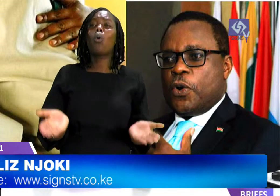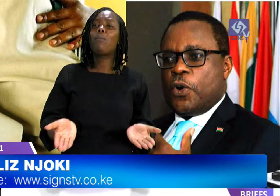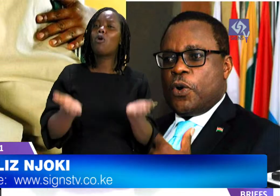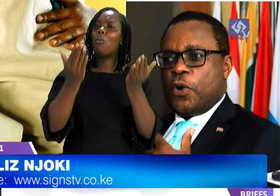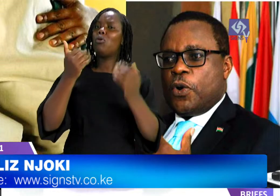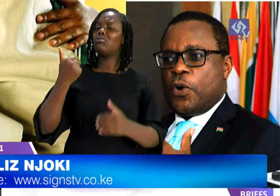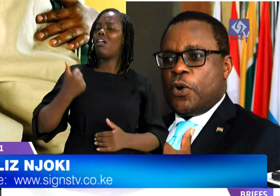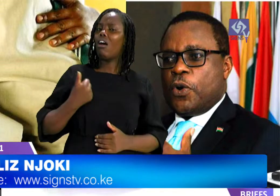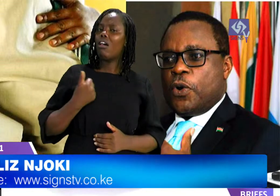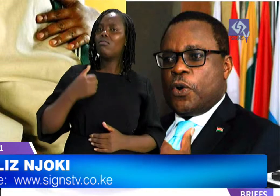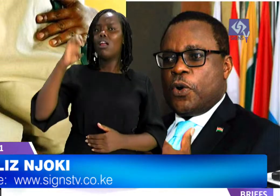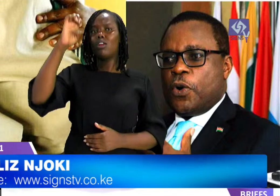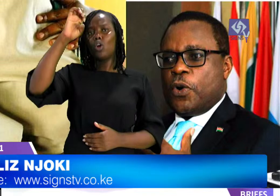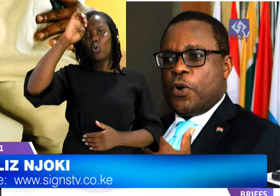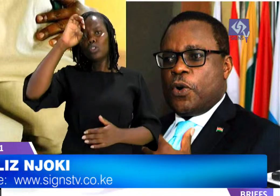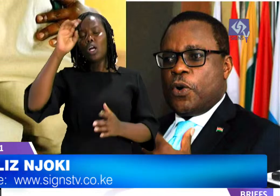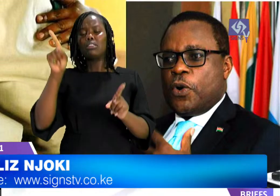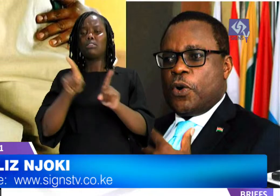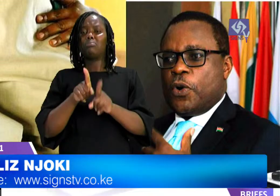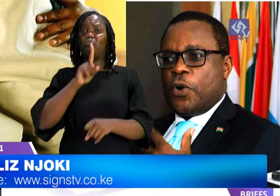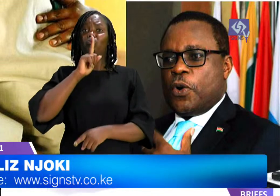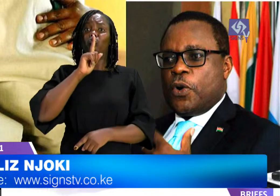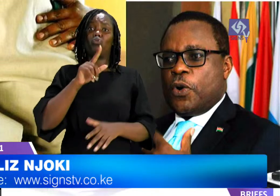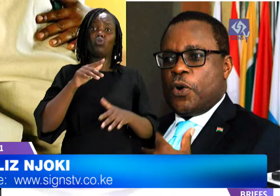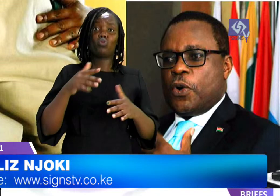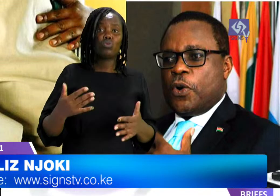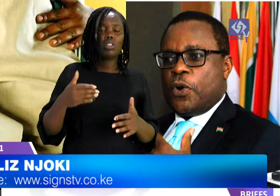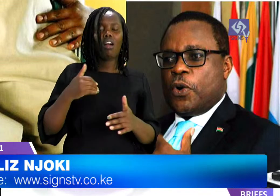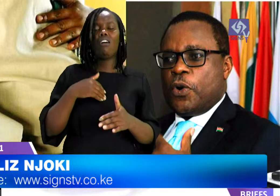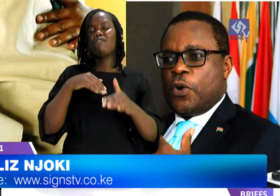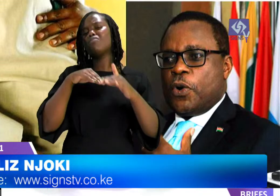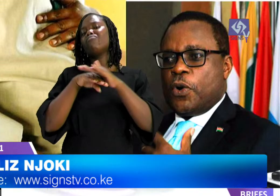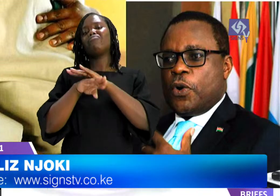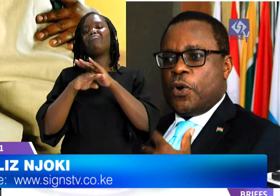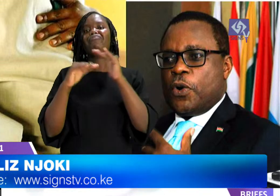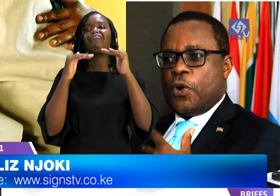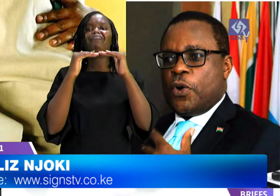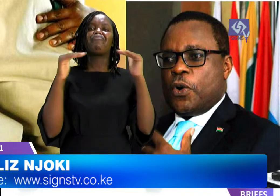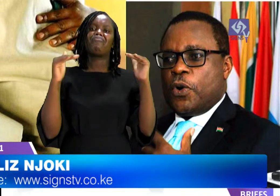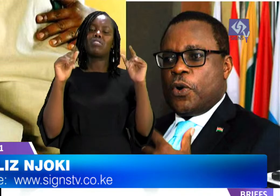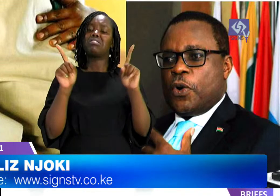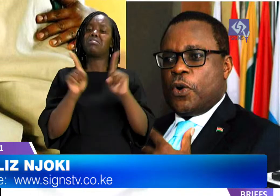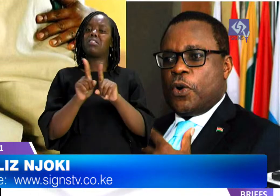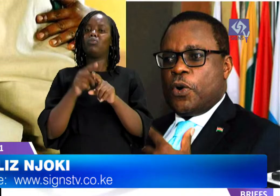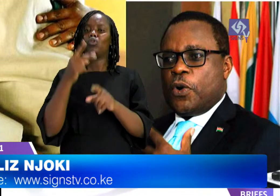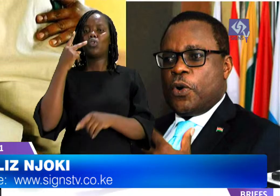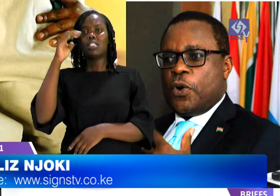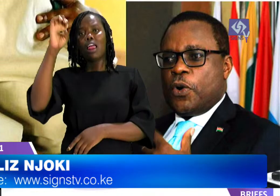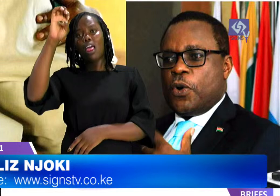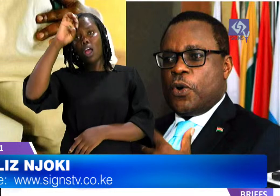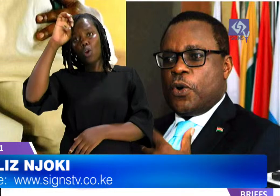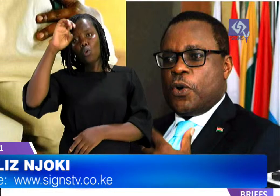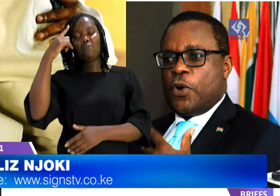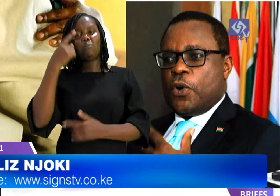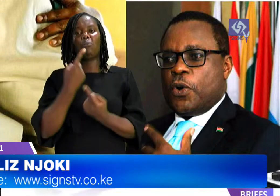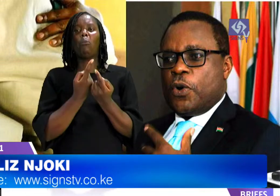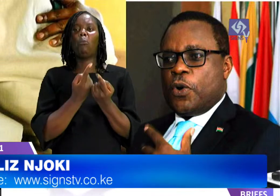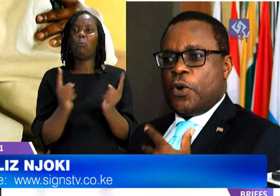statement firmly denying the claims. He emphasized his commitment to promoting girls' education